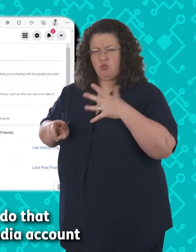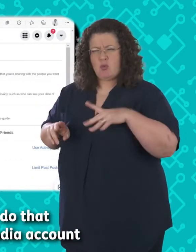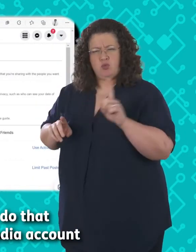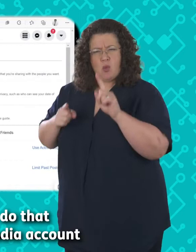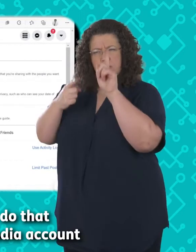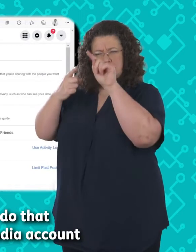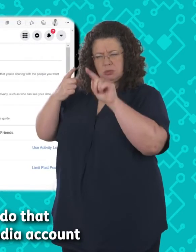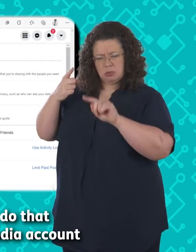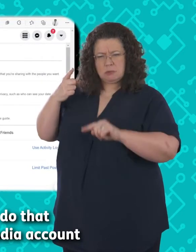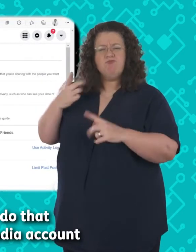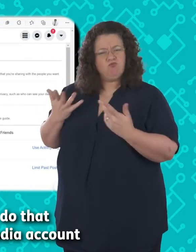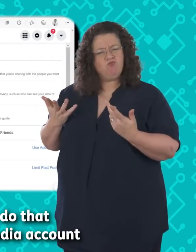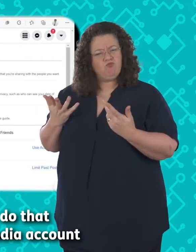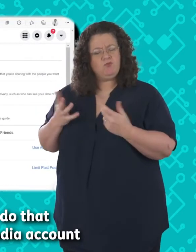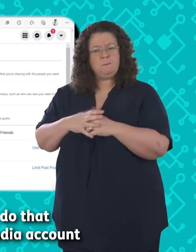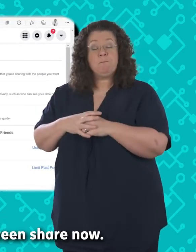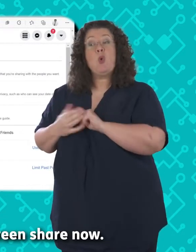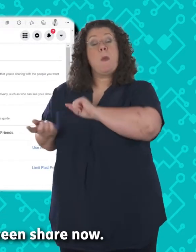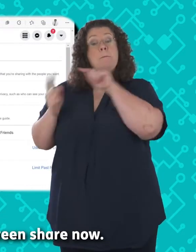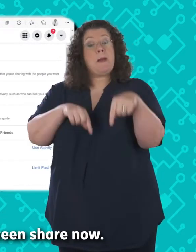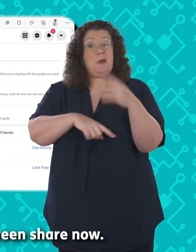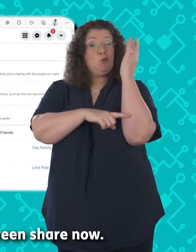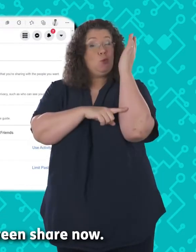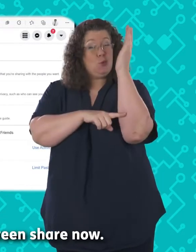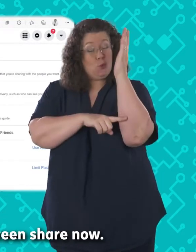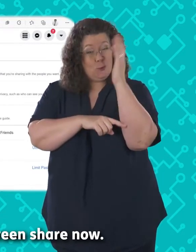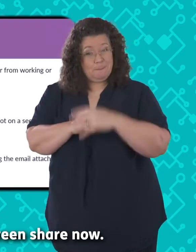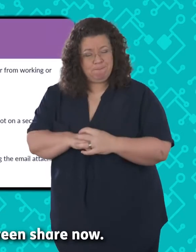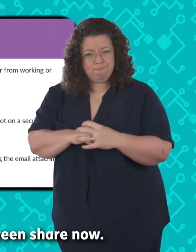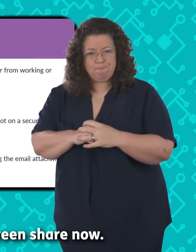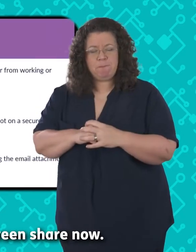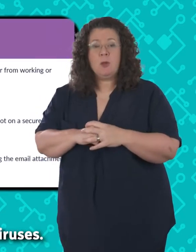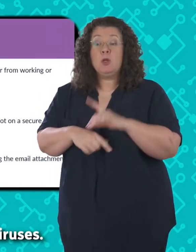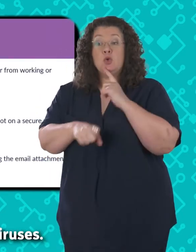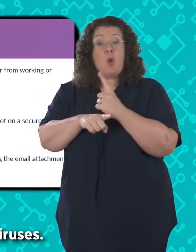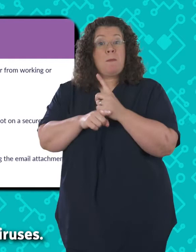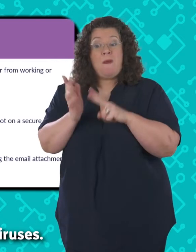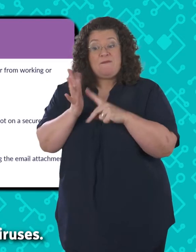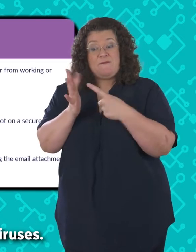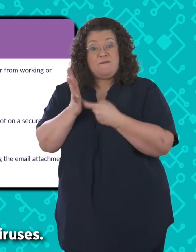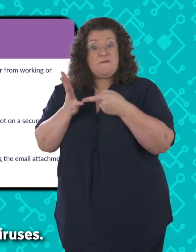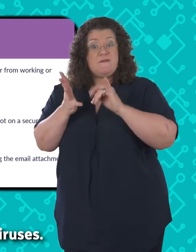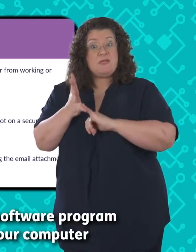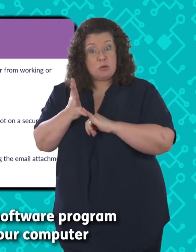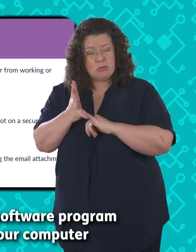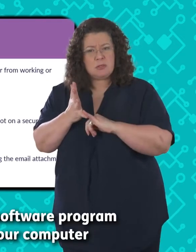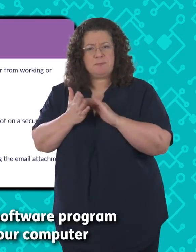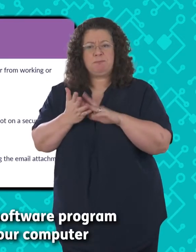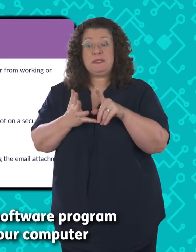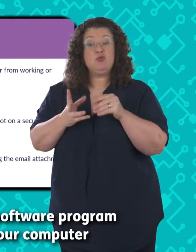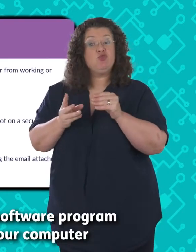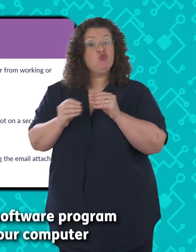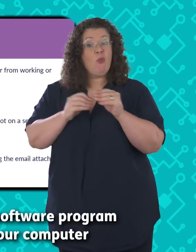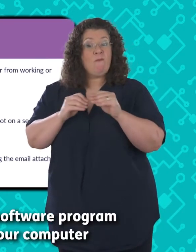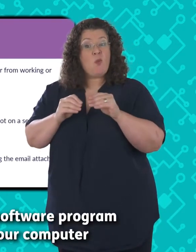on any social media account. And I go back to my screen share now. Computer viruses. A computer virus